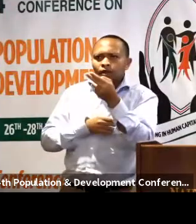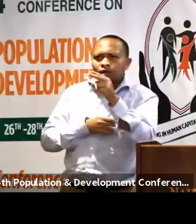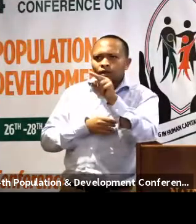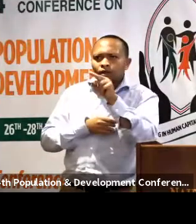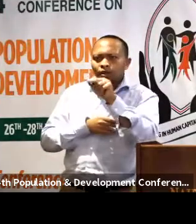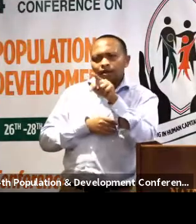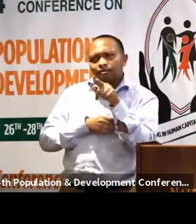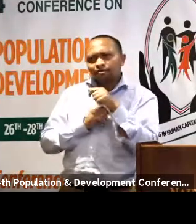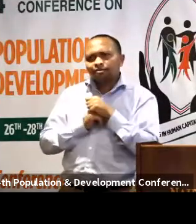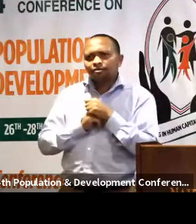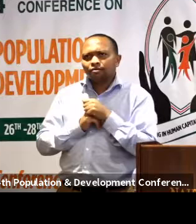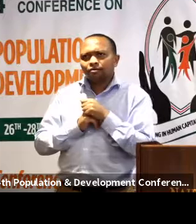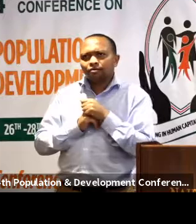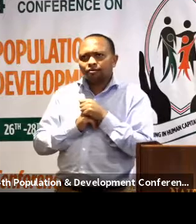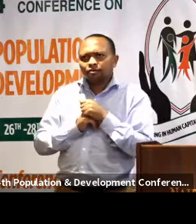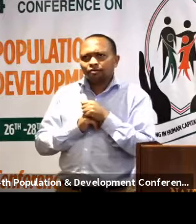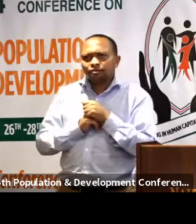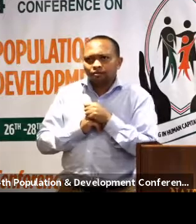Kyoko?